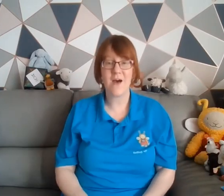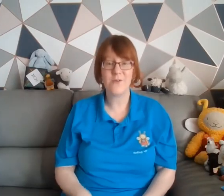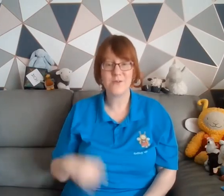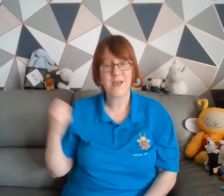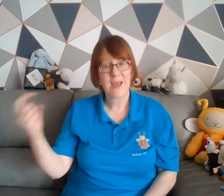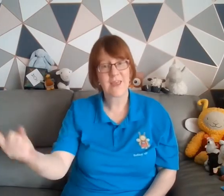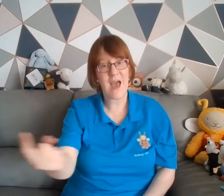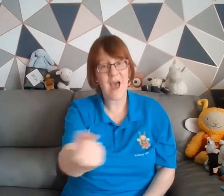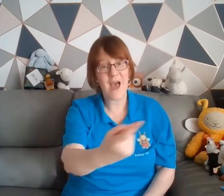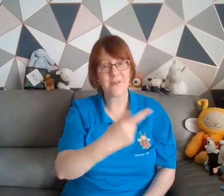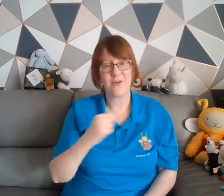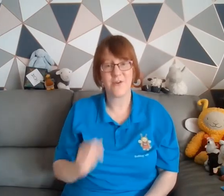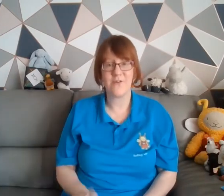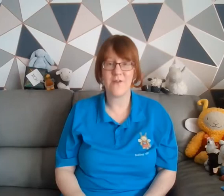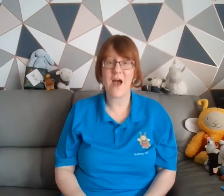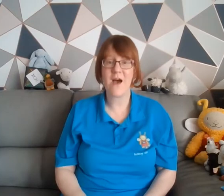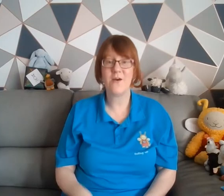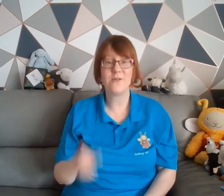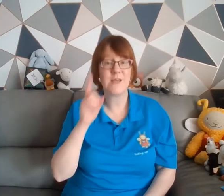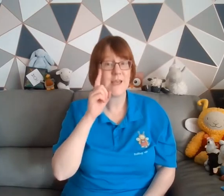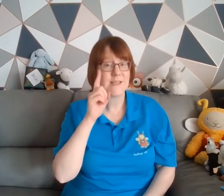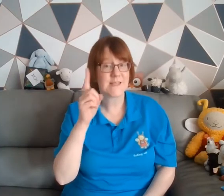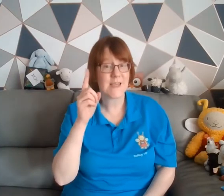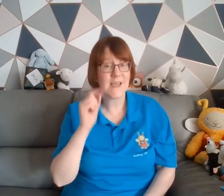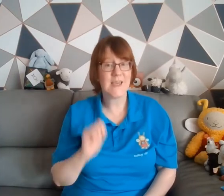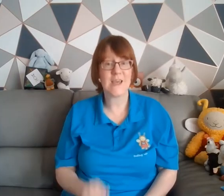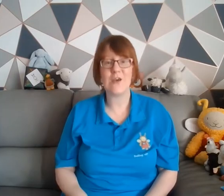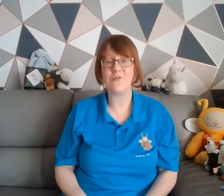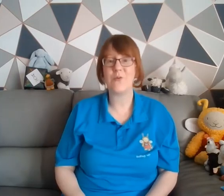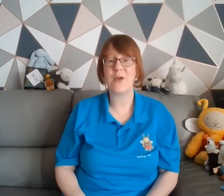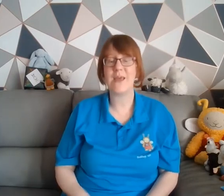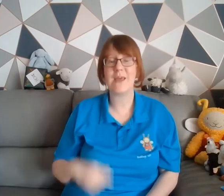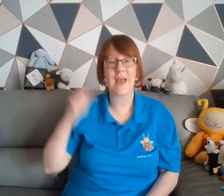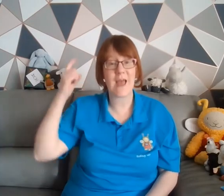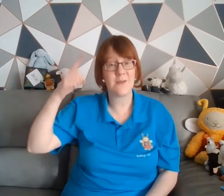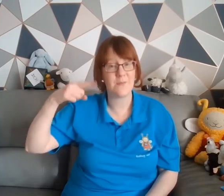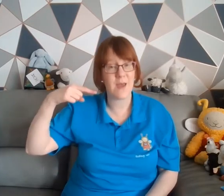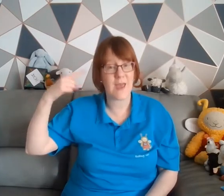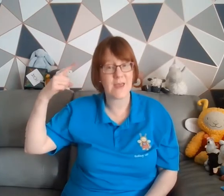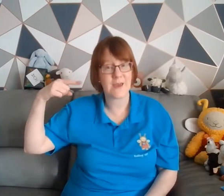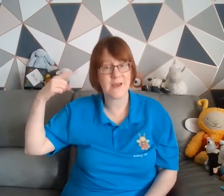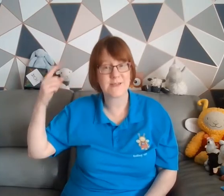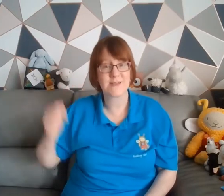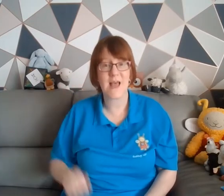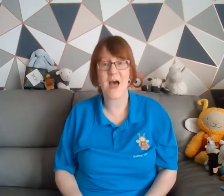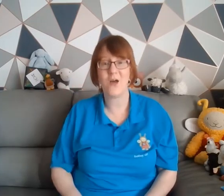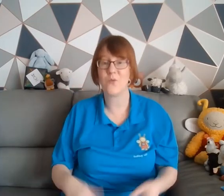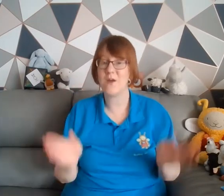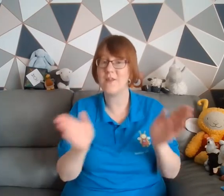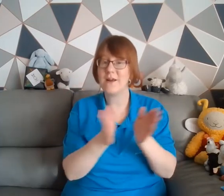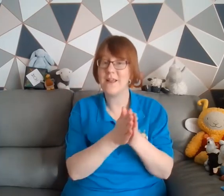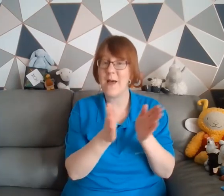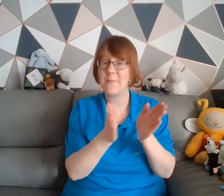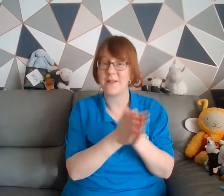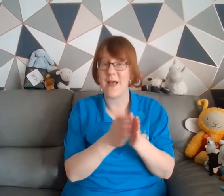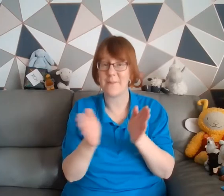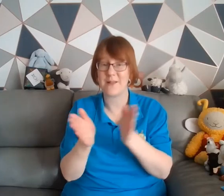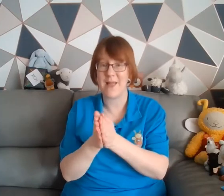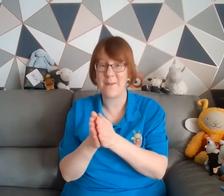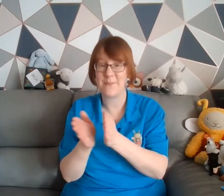round, gather round, see if we can make a sound with a clap, clap, clap,